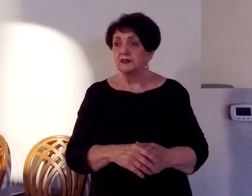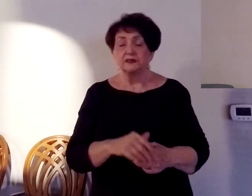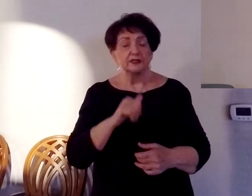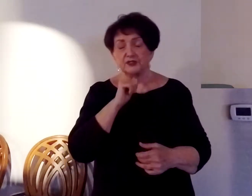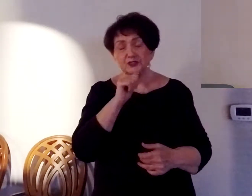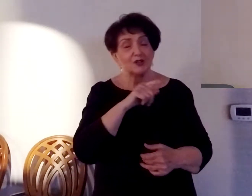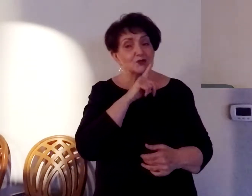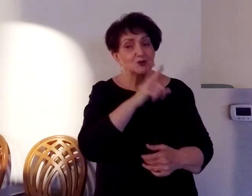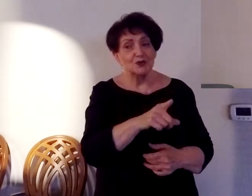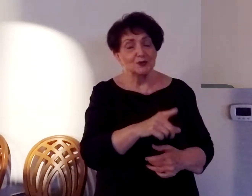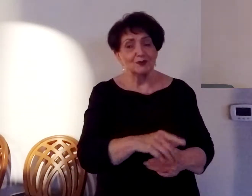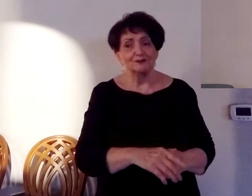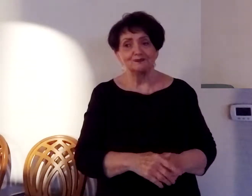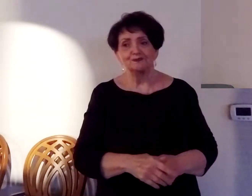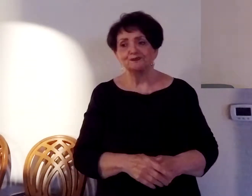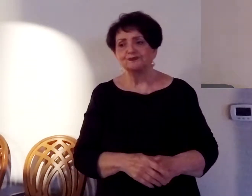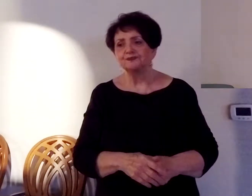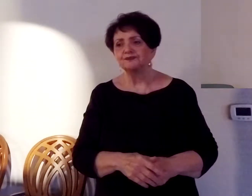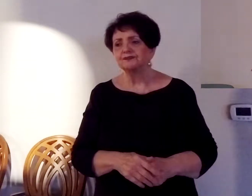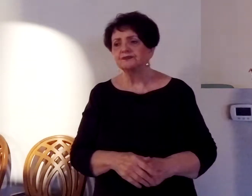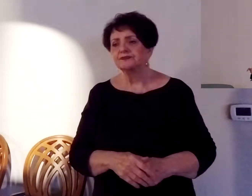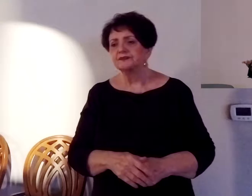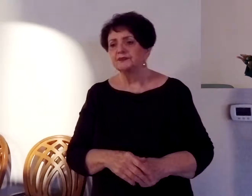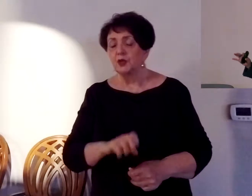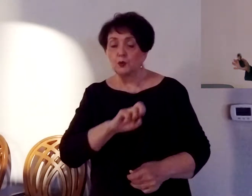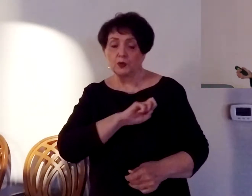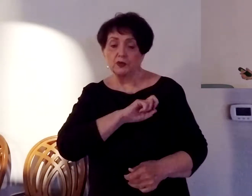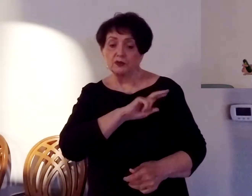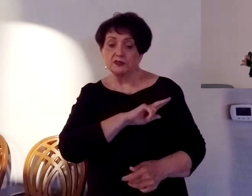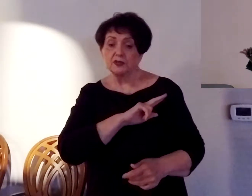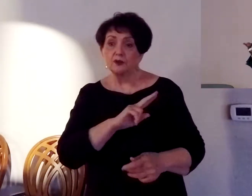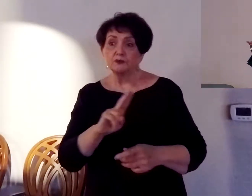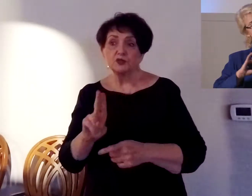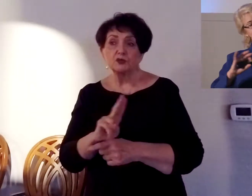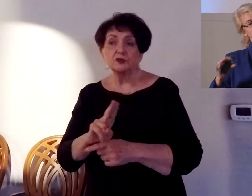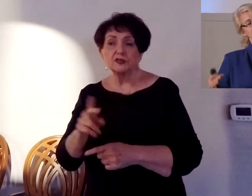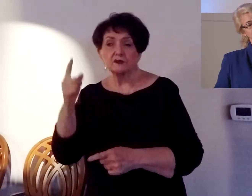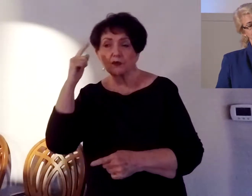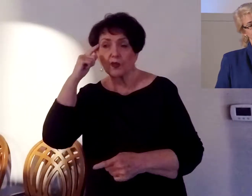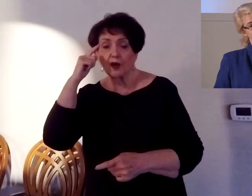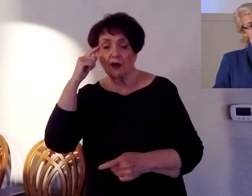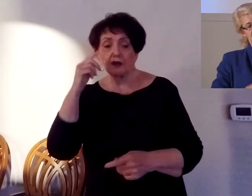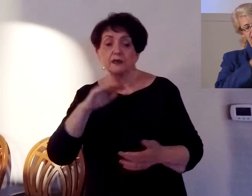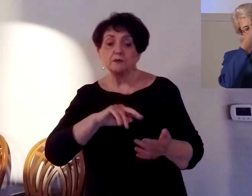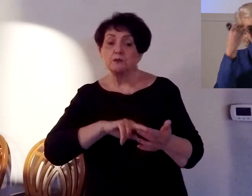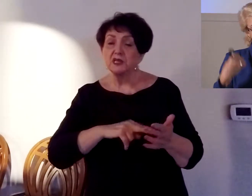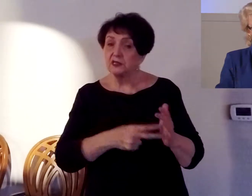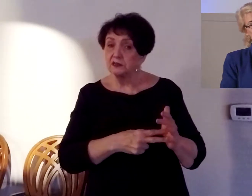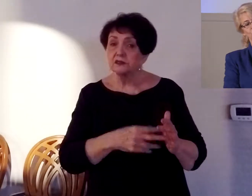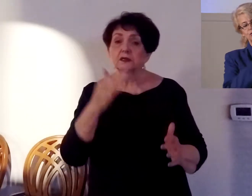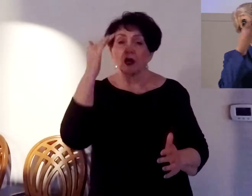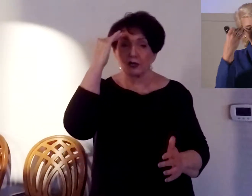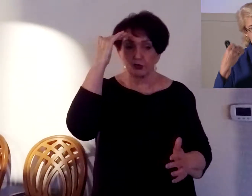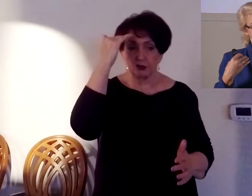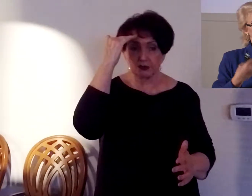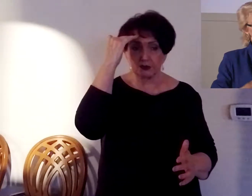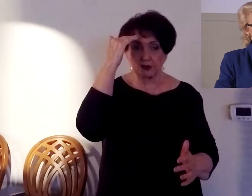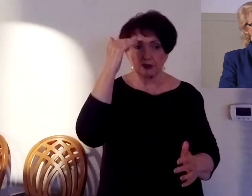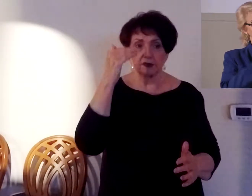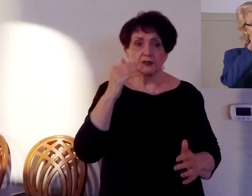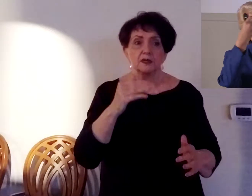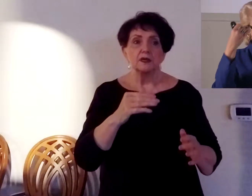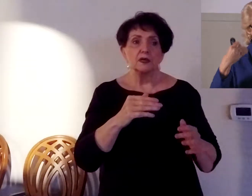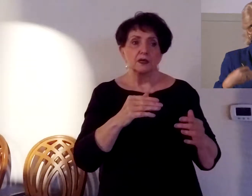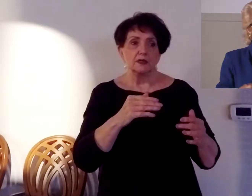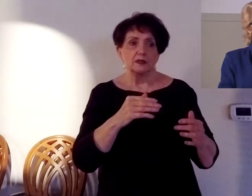true. And when Ernest Holmes uses thought, he means consciousness, and he means this whole system,